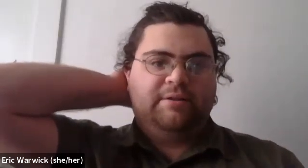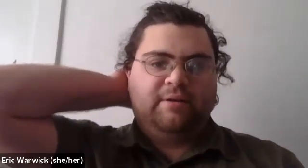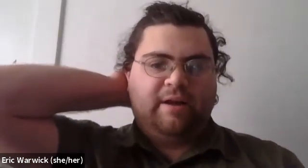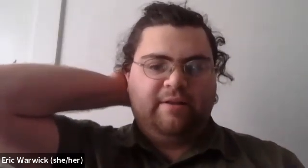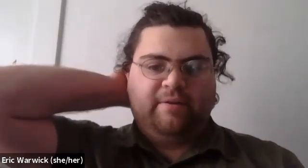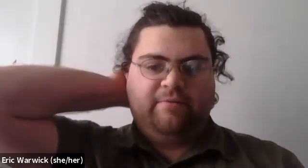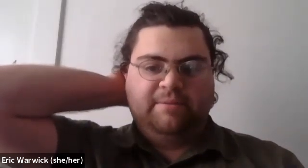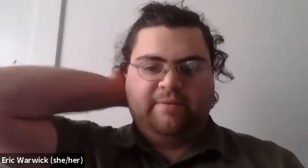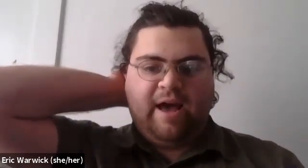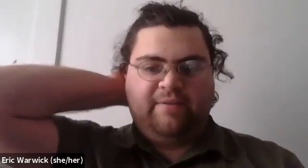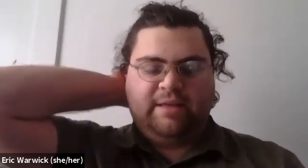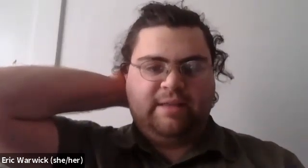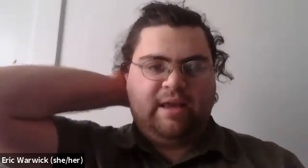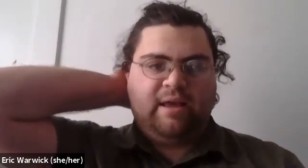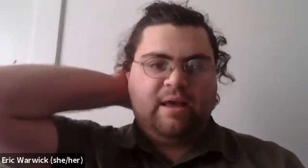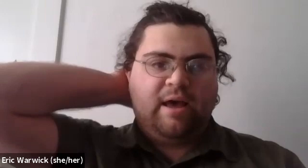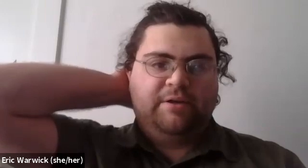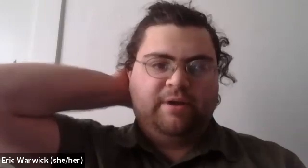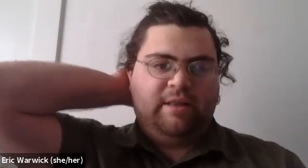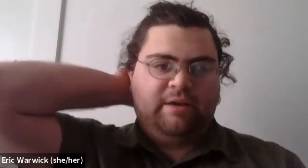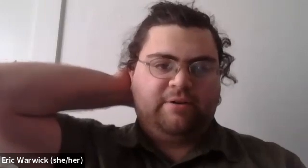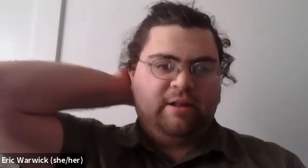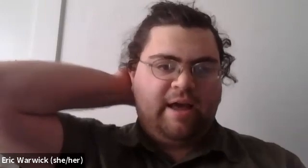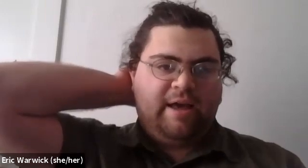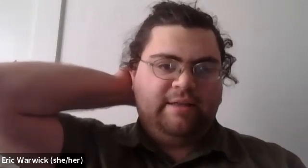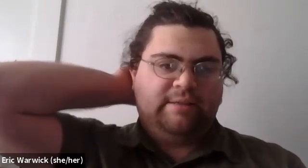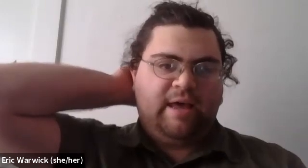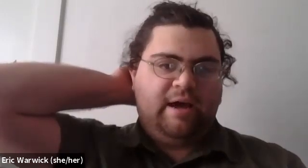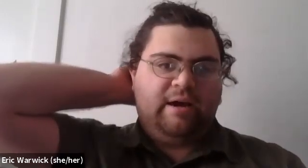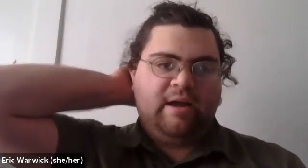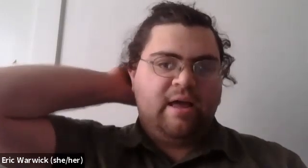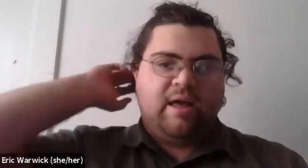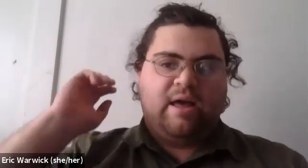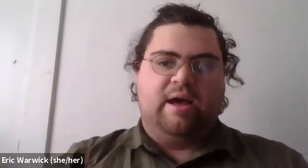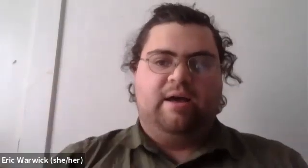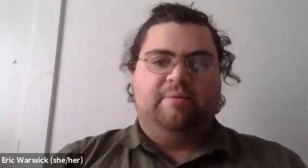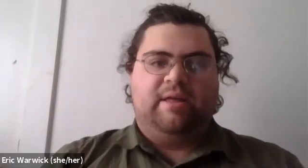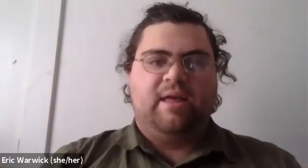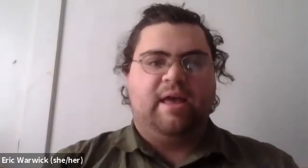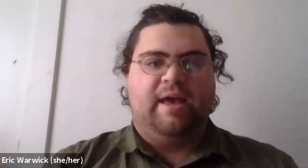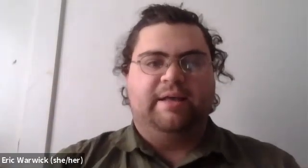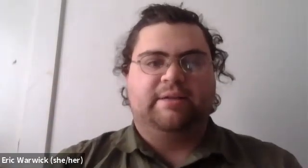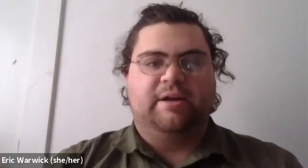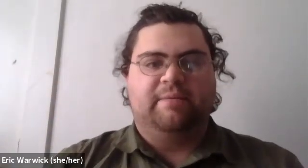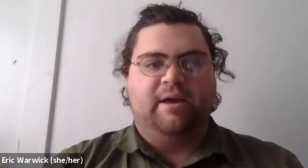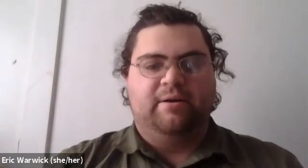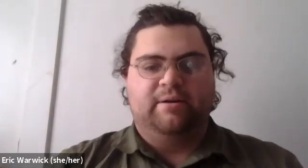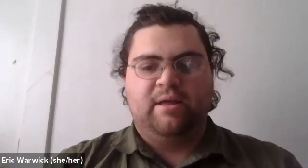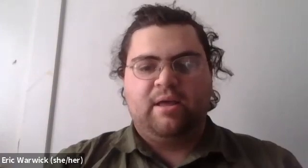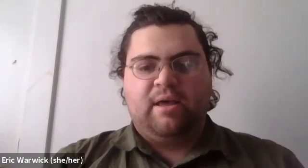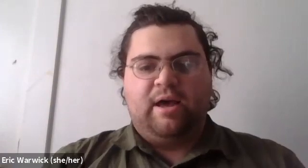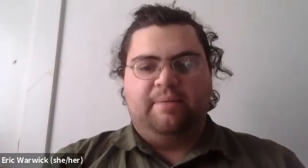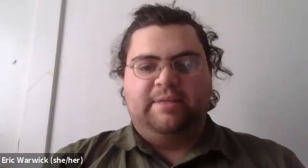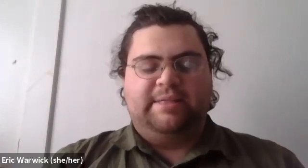I got into a lot of different forms of advocacy. I joined the Gay Straight Alliance there, and I started my